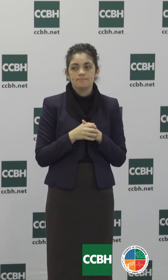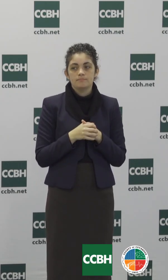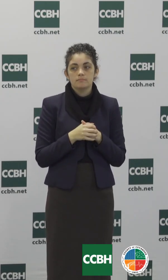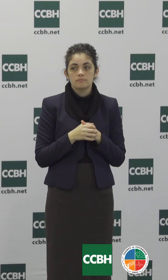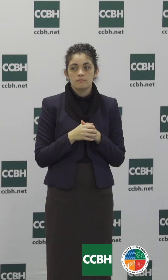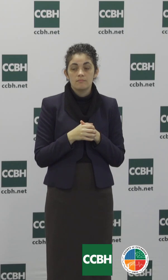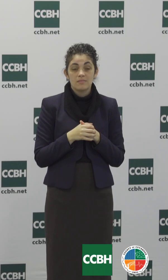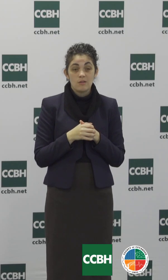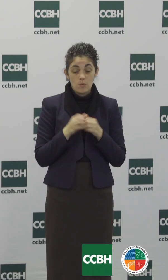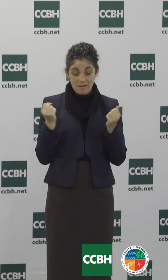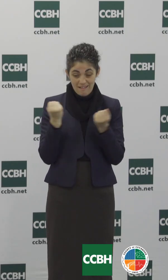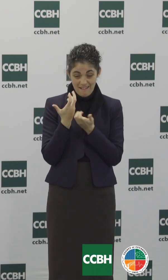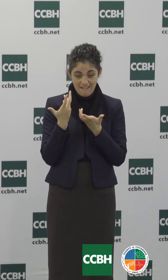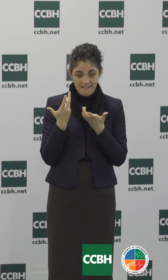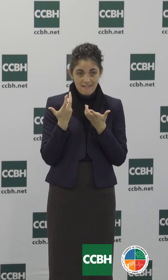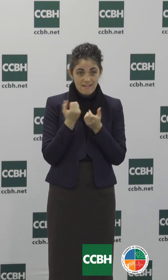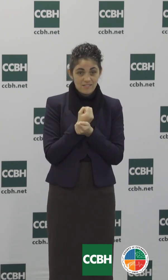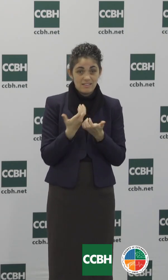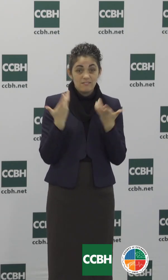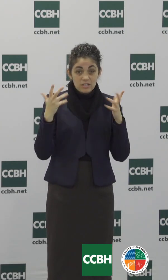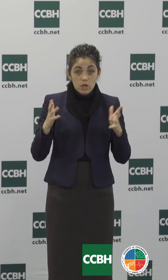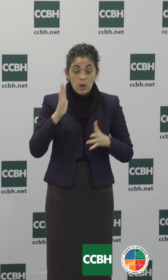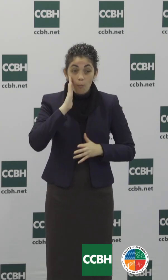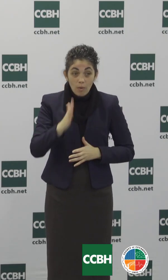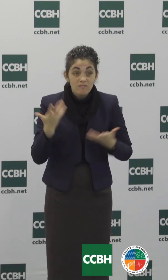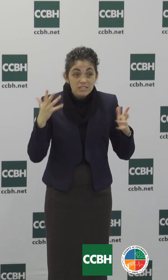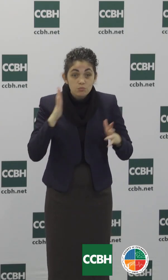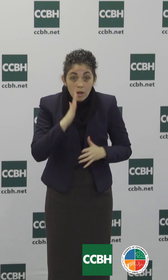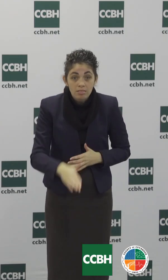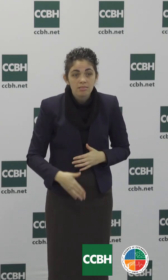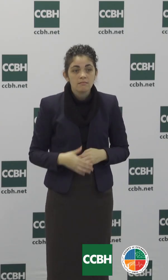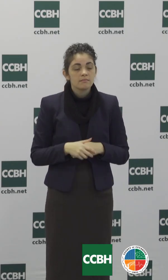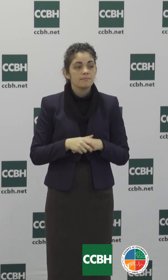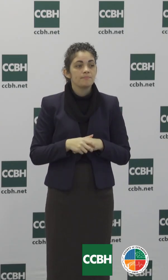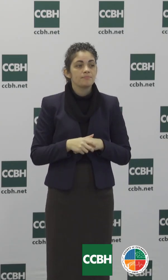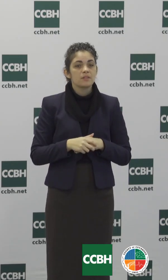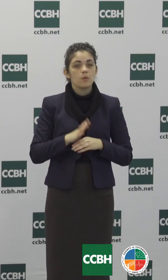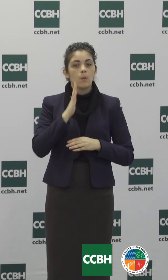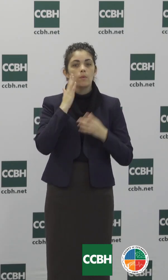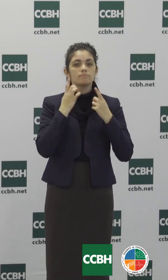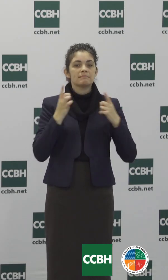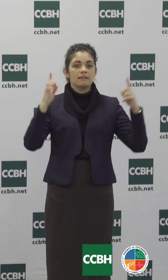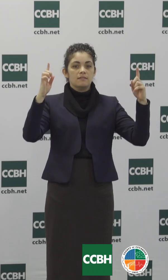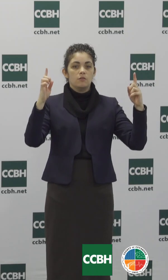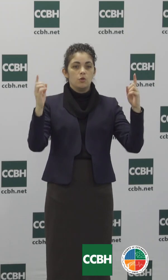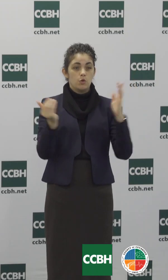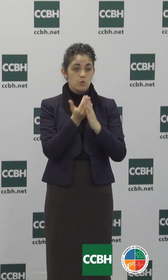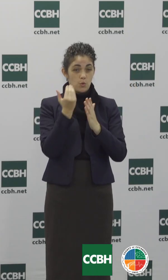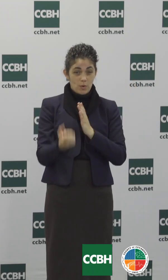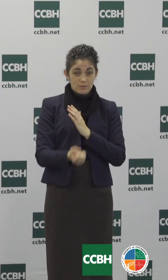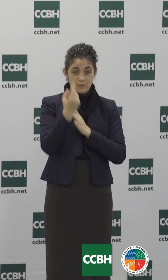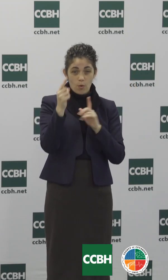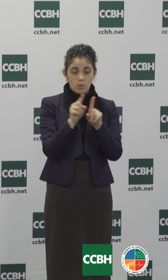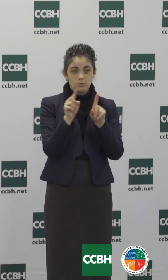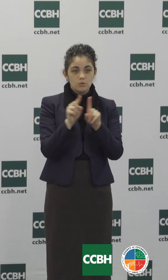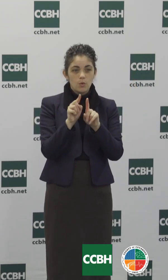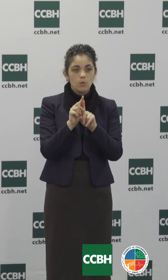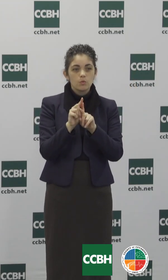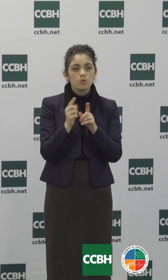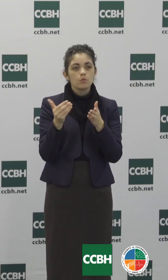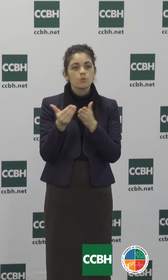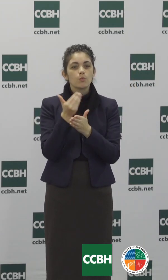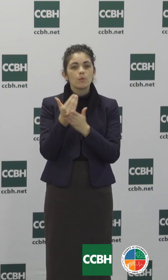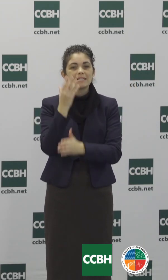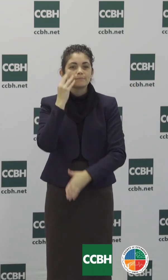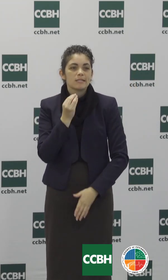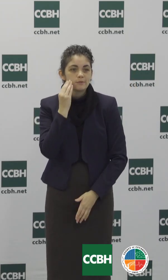When this crisis ends, and it will end, we'll come out of this with new tools and new resources,